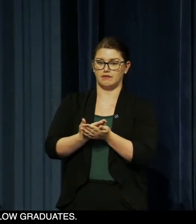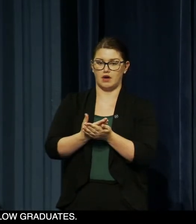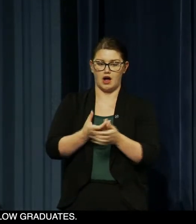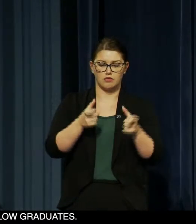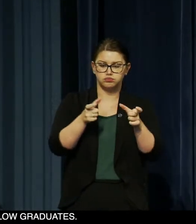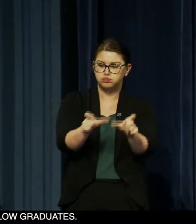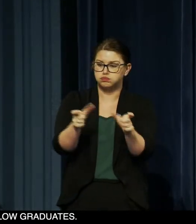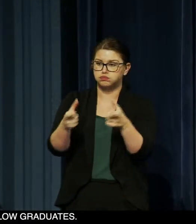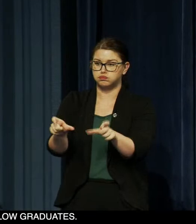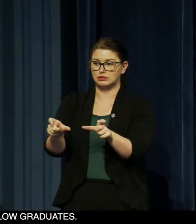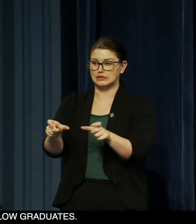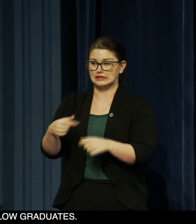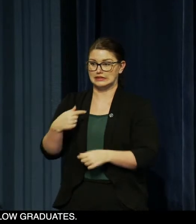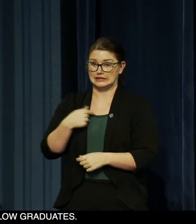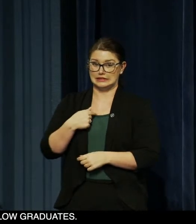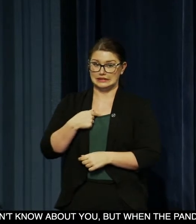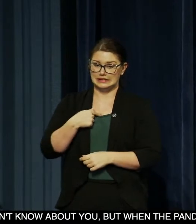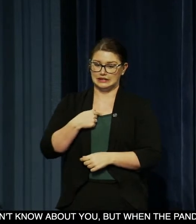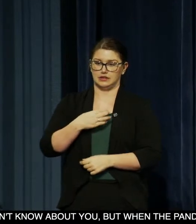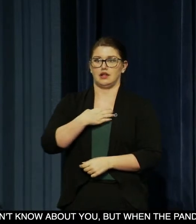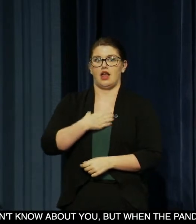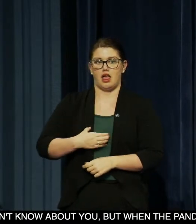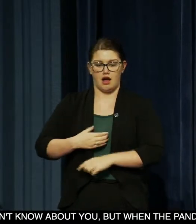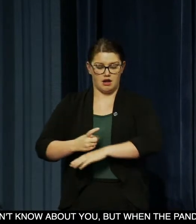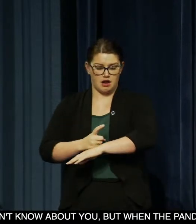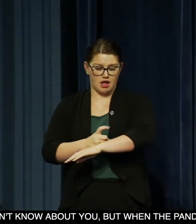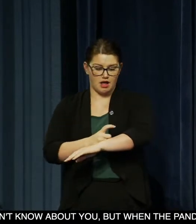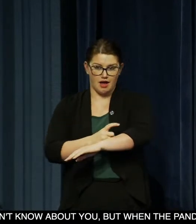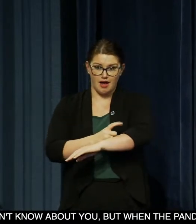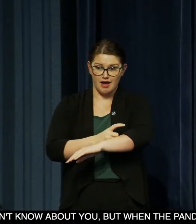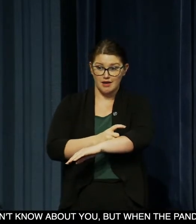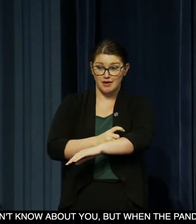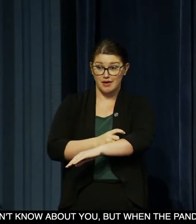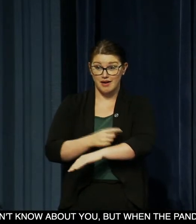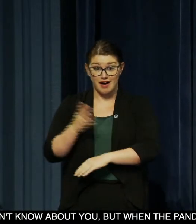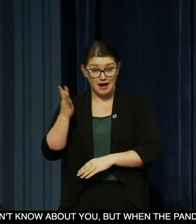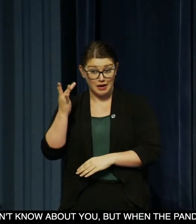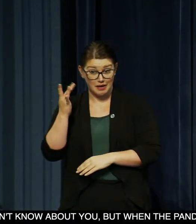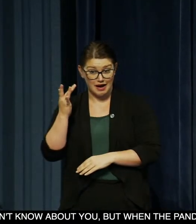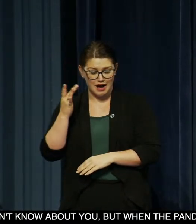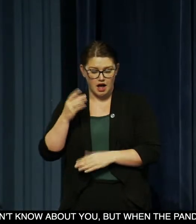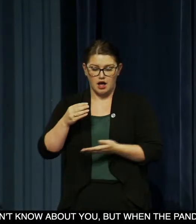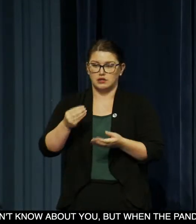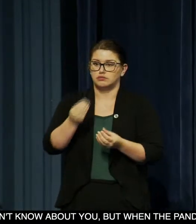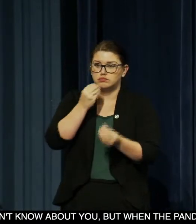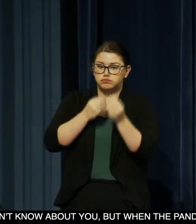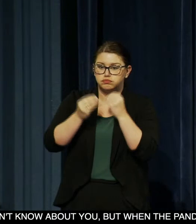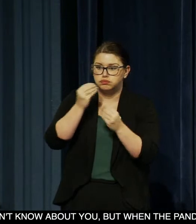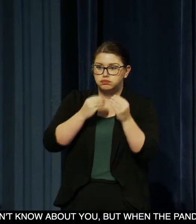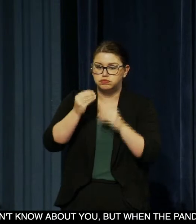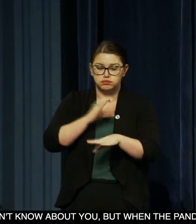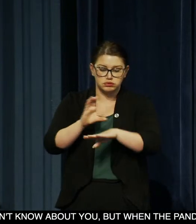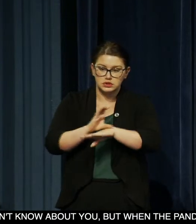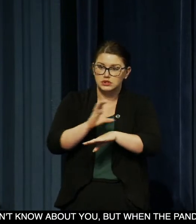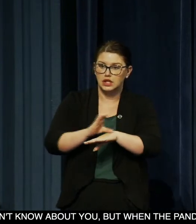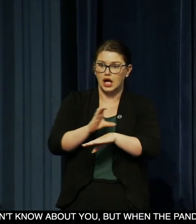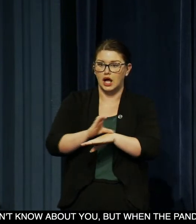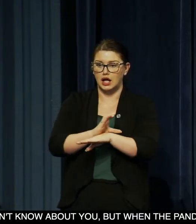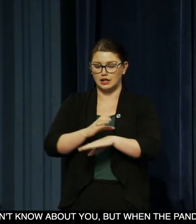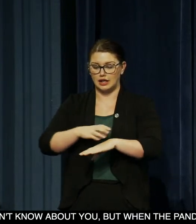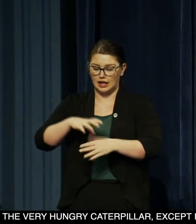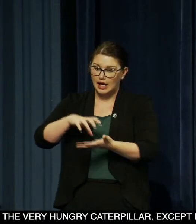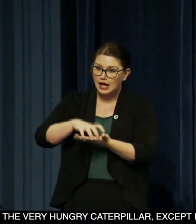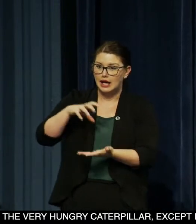I was like the very hungry caterpillar, except I bypassed the fruit and went straight for the piece of chocolate cake and ice cream.